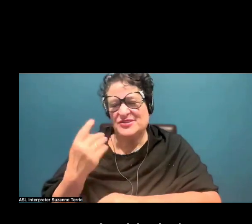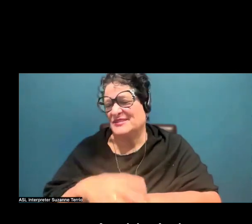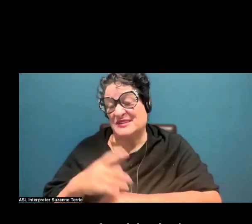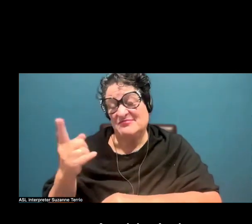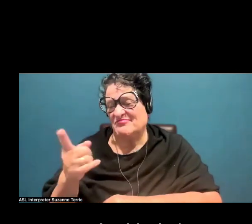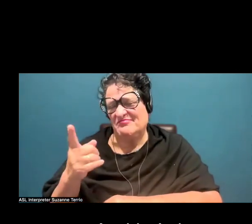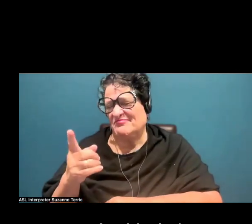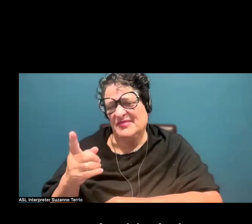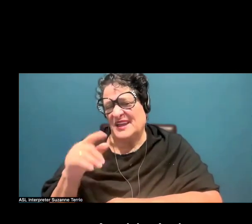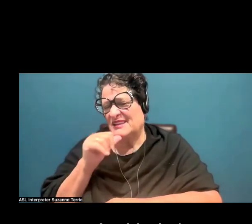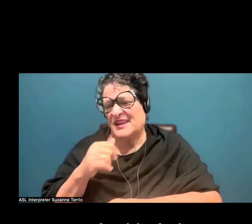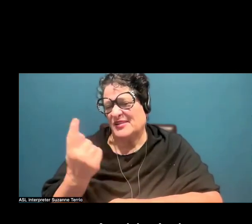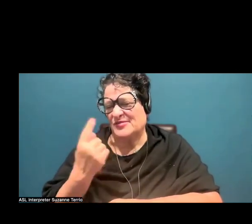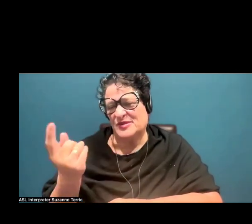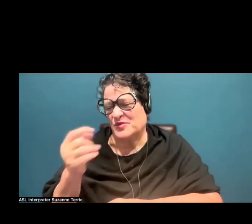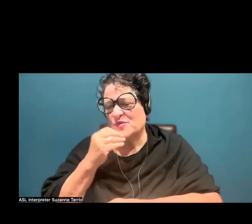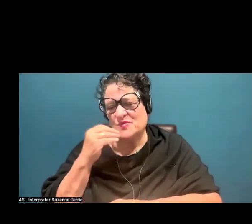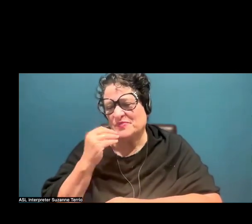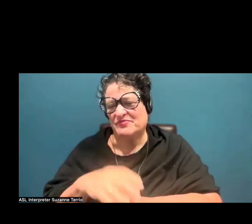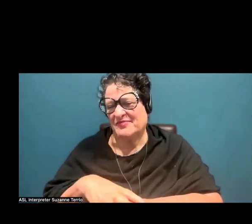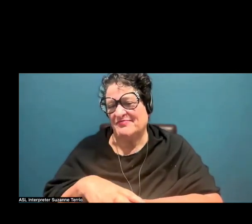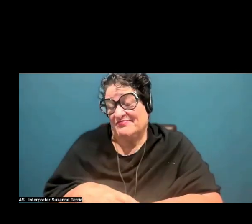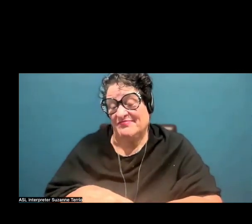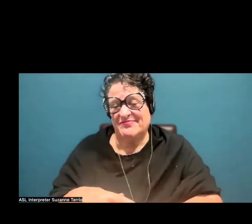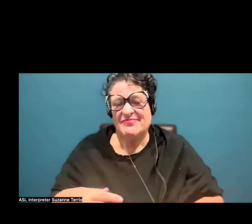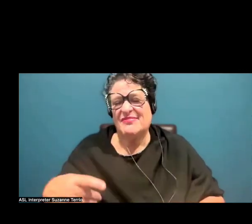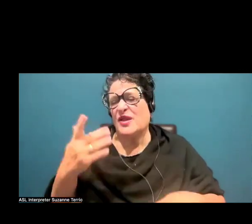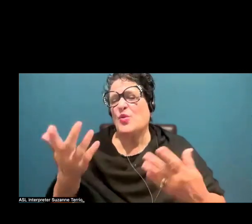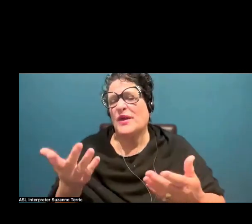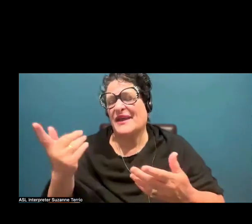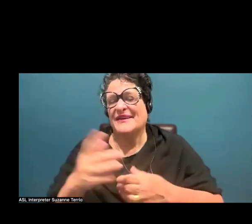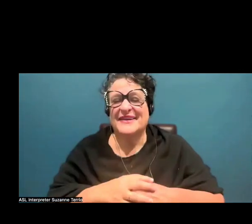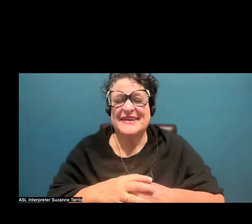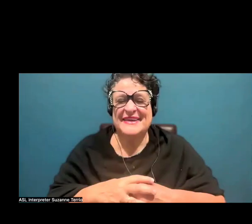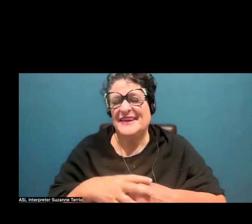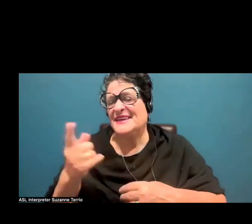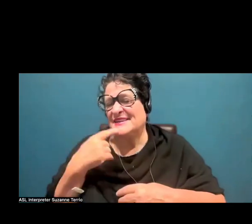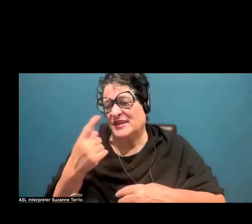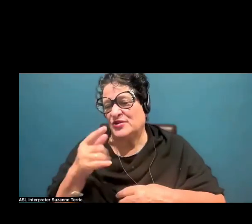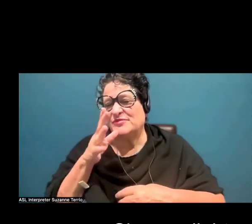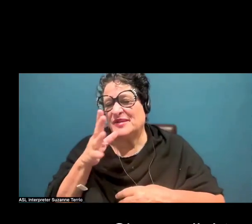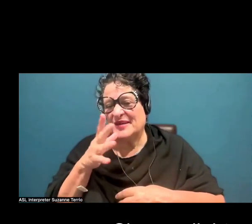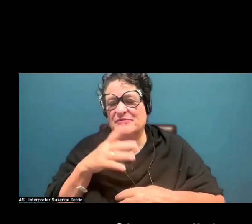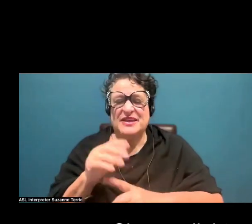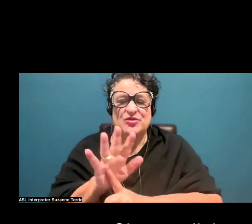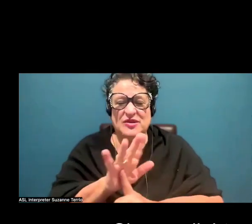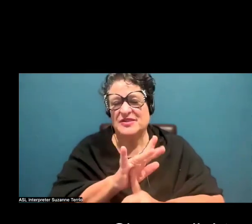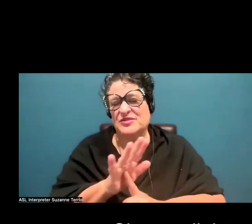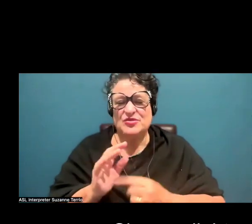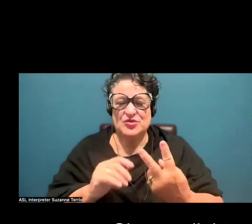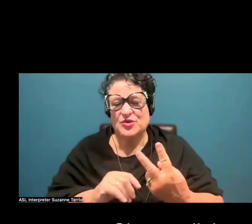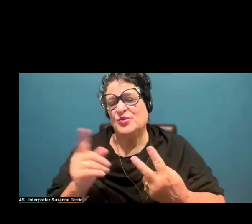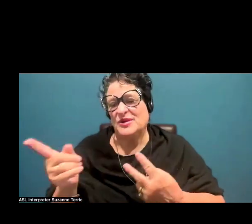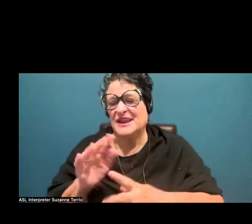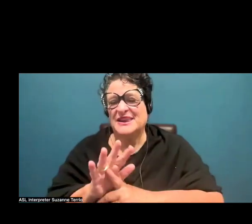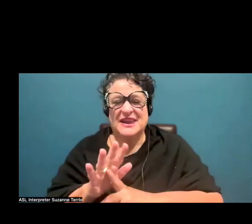don't always recognize his truck in the driveway. Well, Mr. Bristow says, tell your mom to take 2 candles. She can light one for him if he's